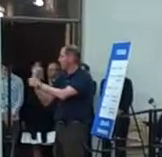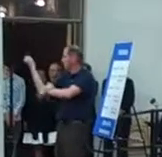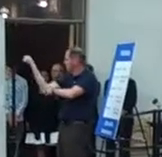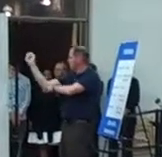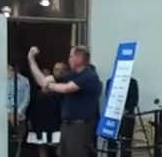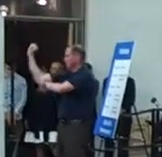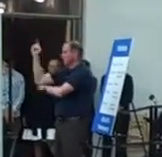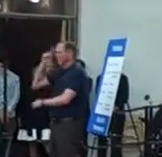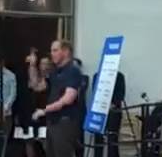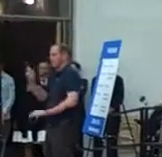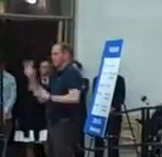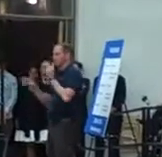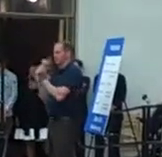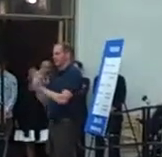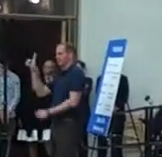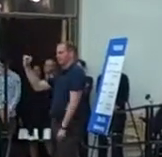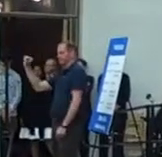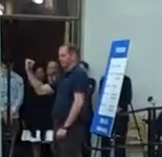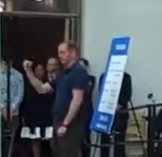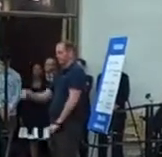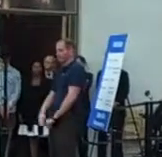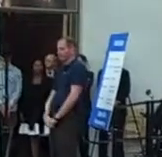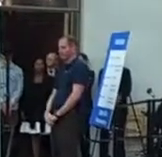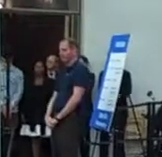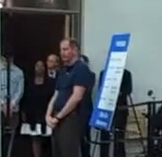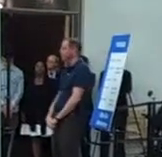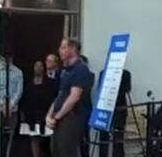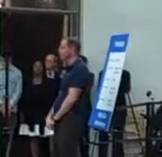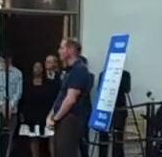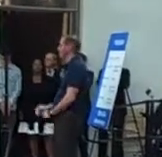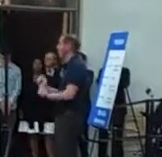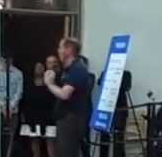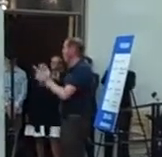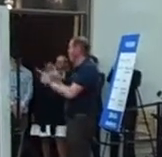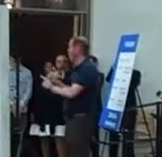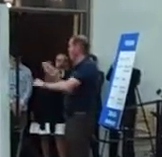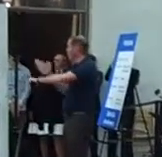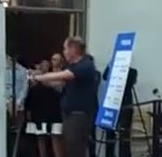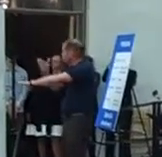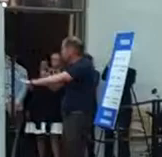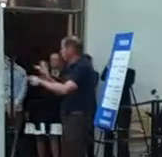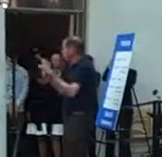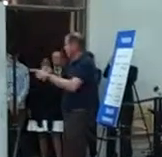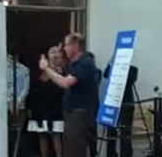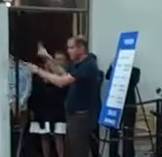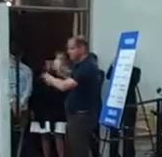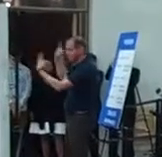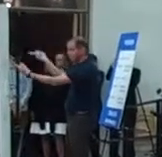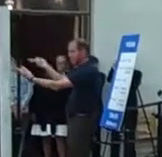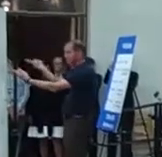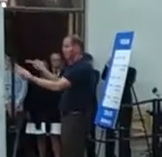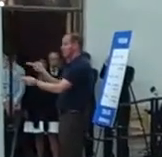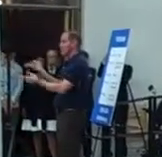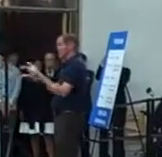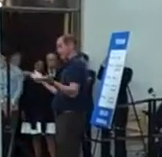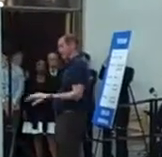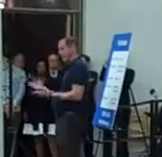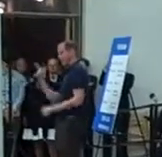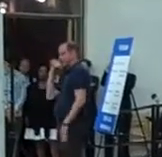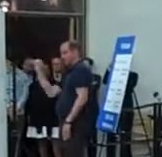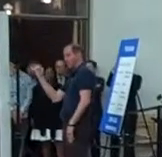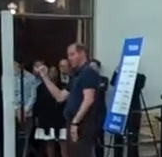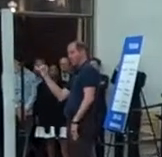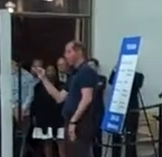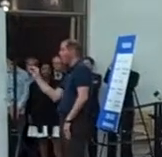much of the progress that has been made, all not only around this state, but this nation and around the